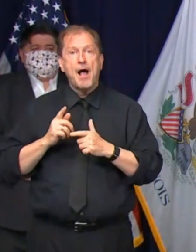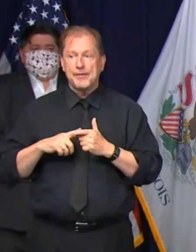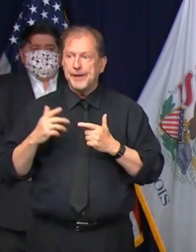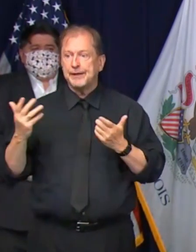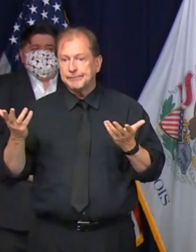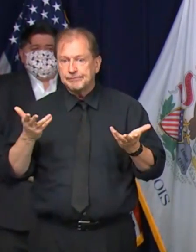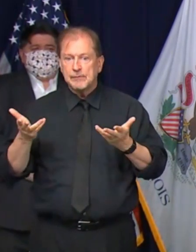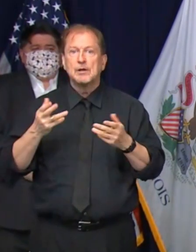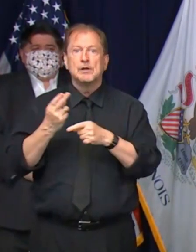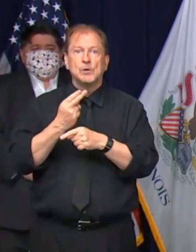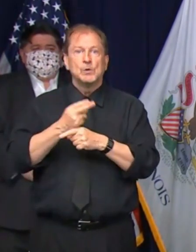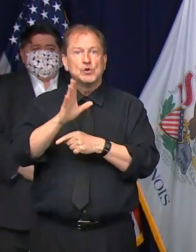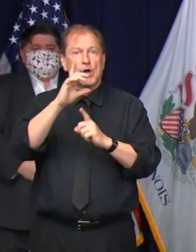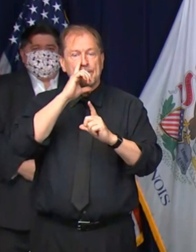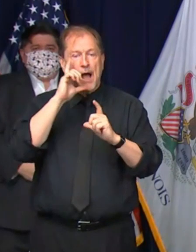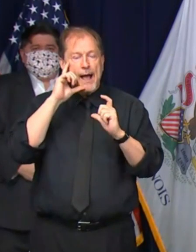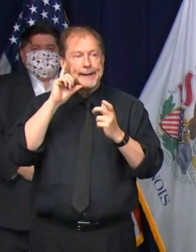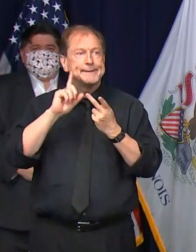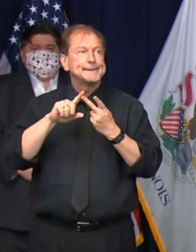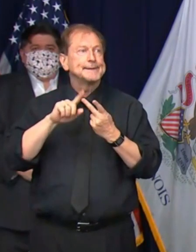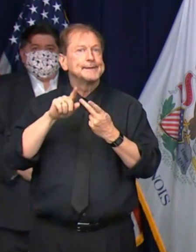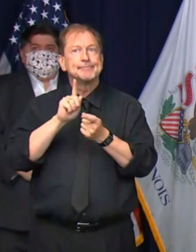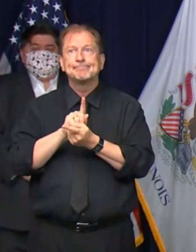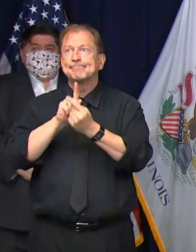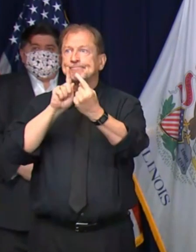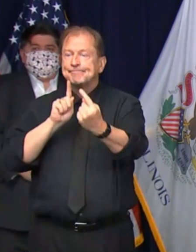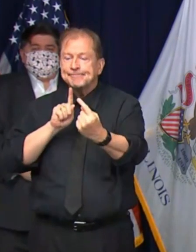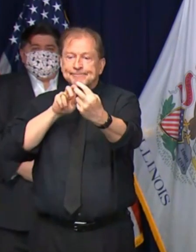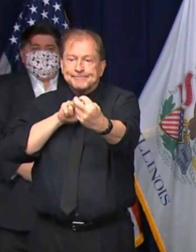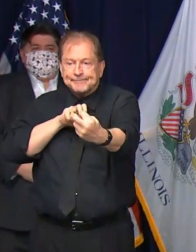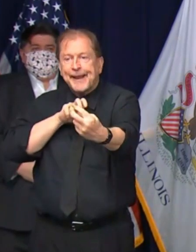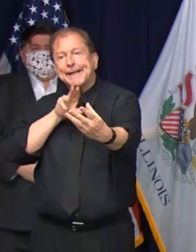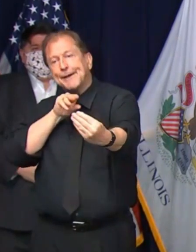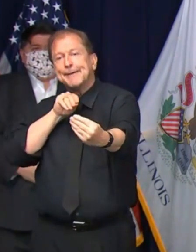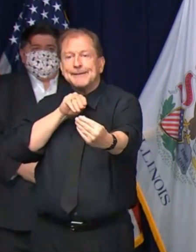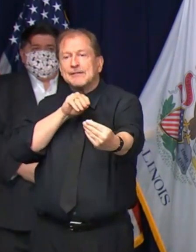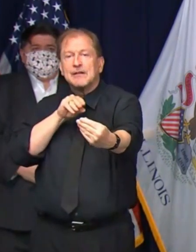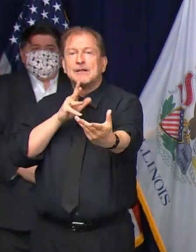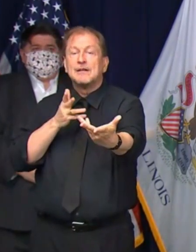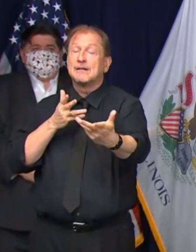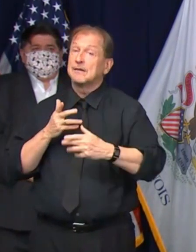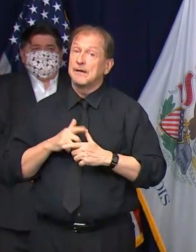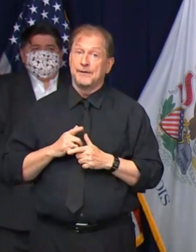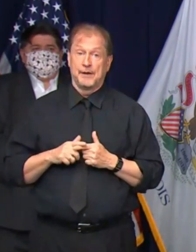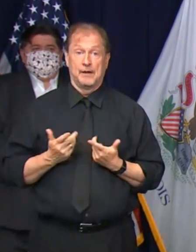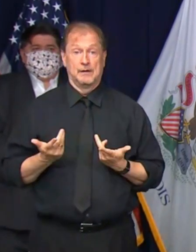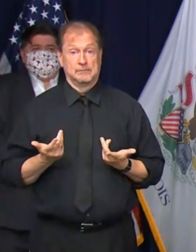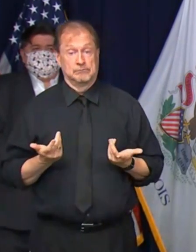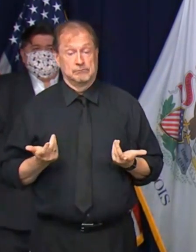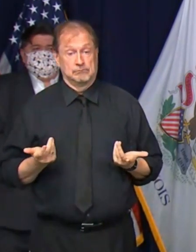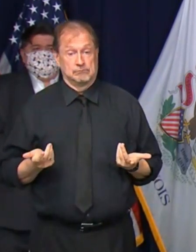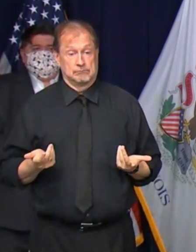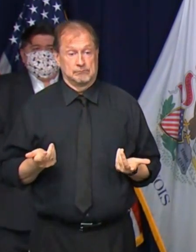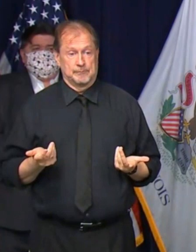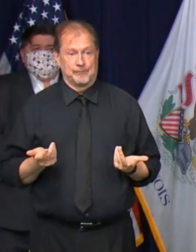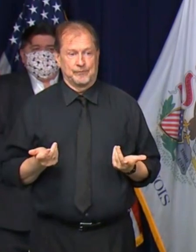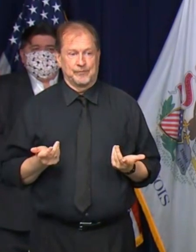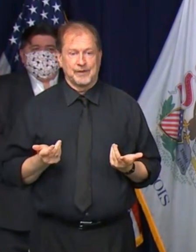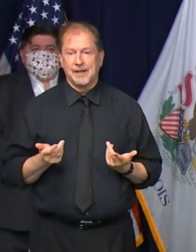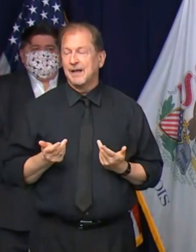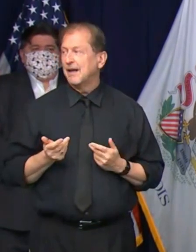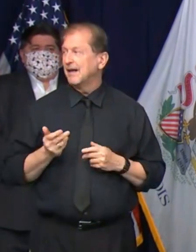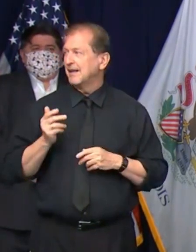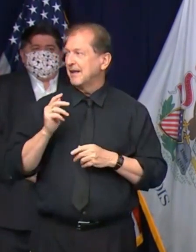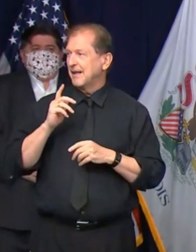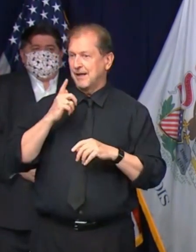your mask and keep your distance. And after that, that's the most I can offer. I